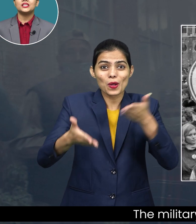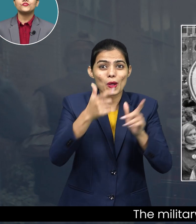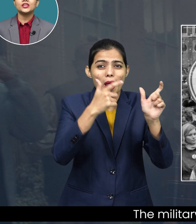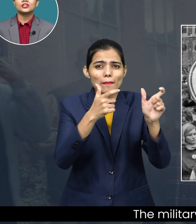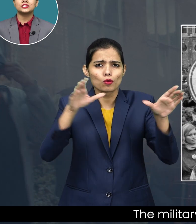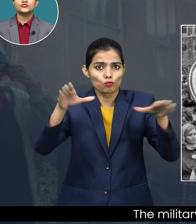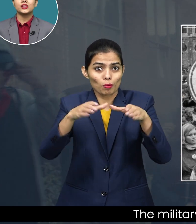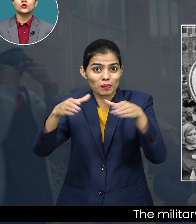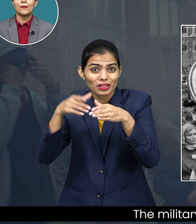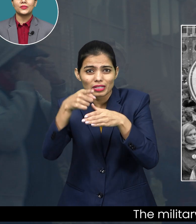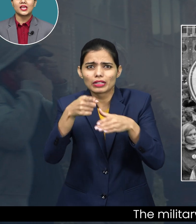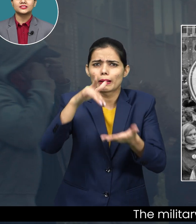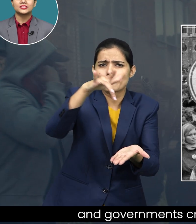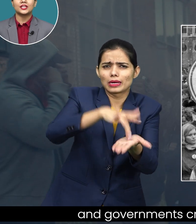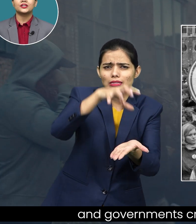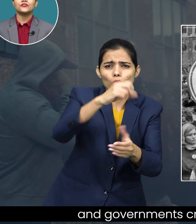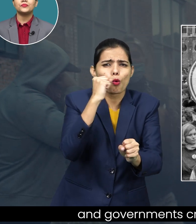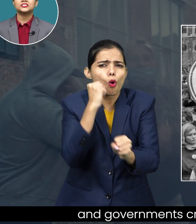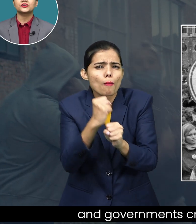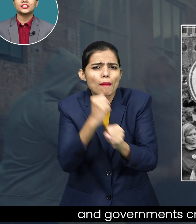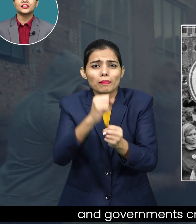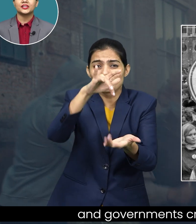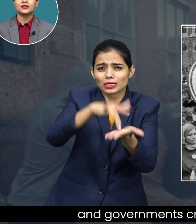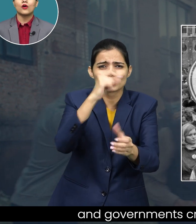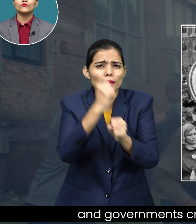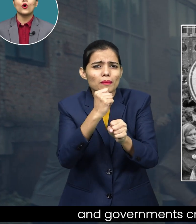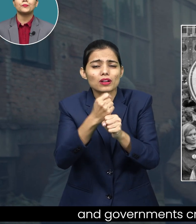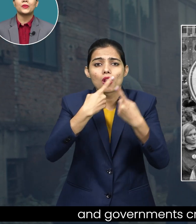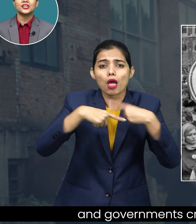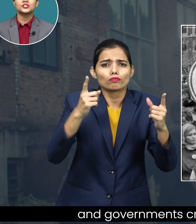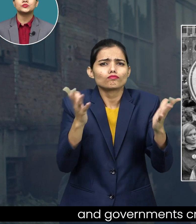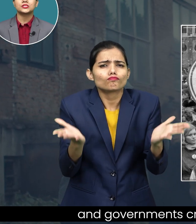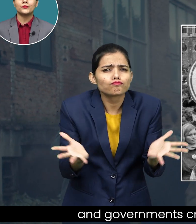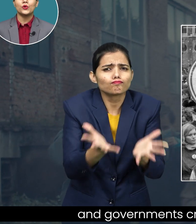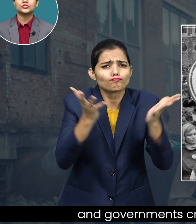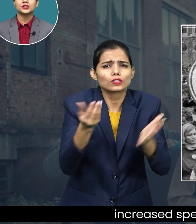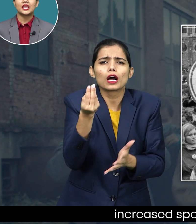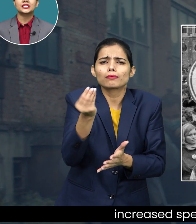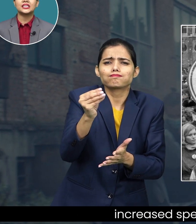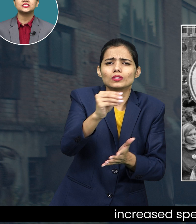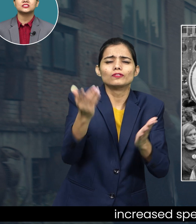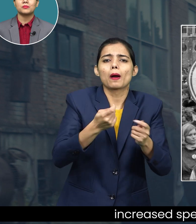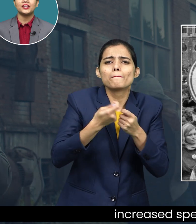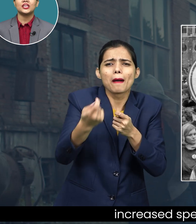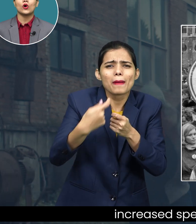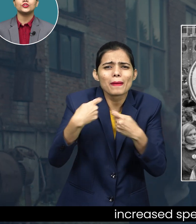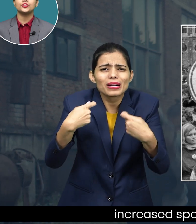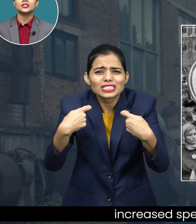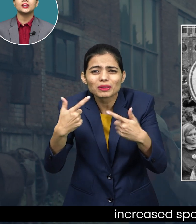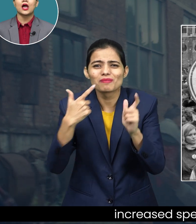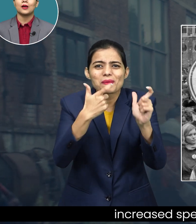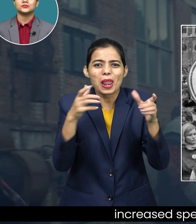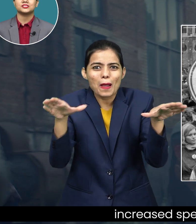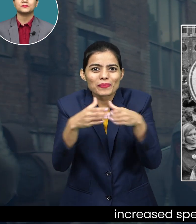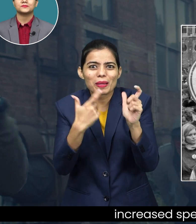The military-industrial complex and governments created a war panic to support increased spending on